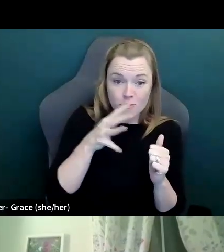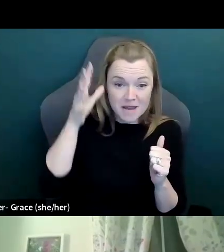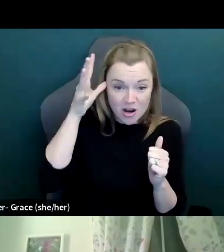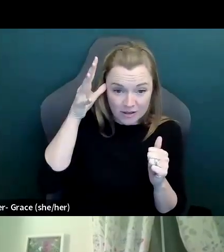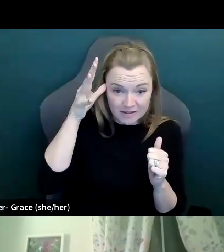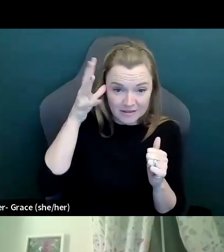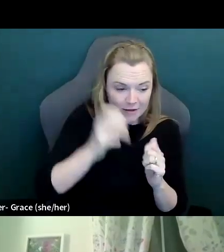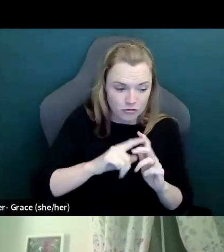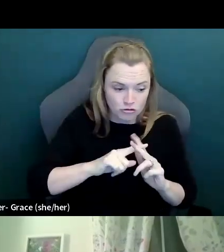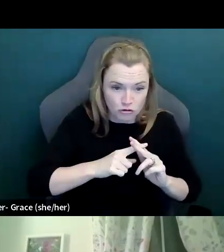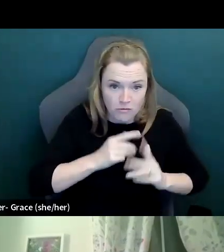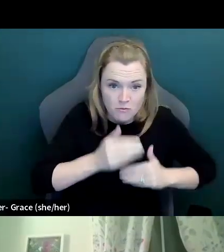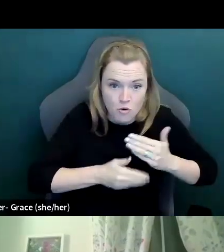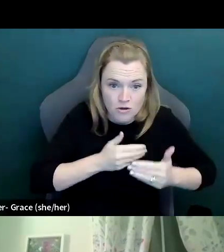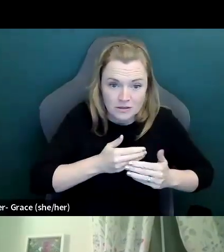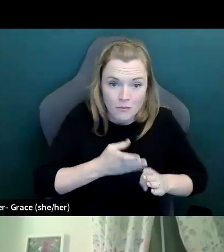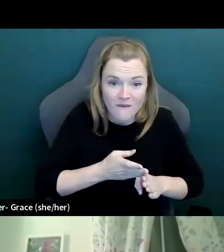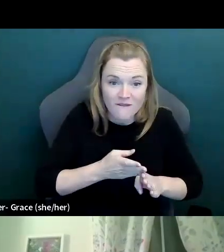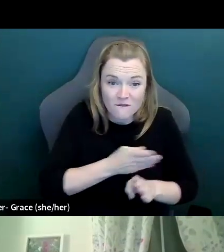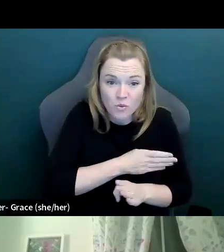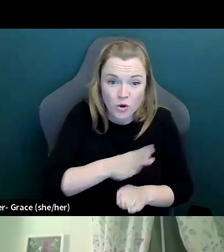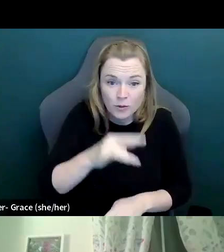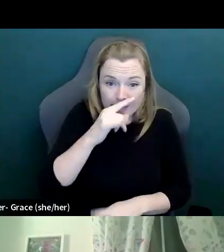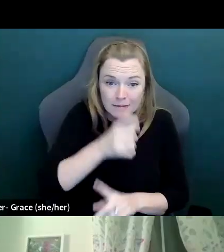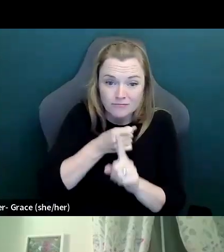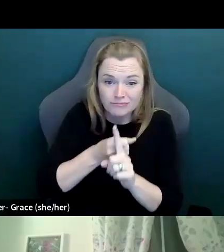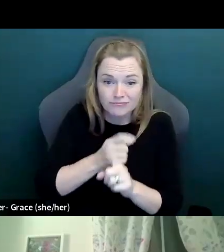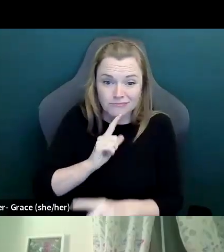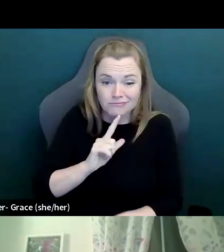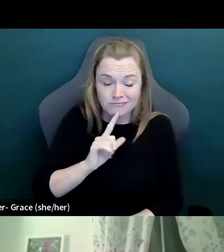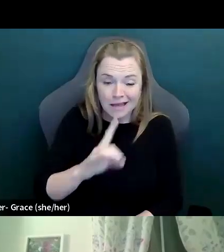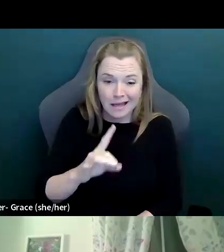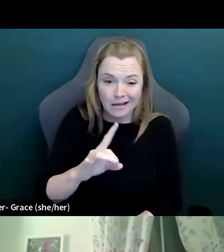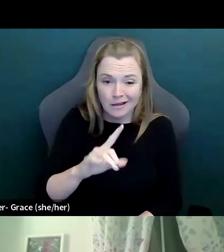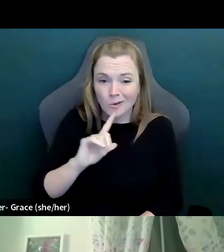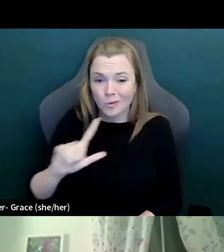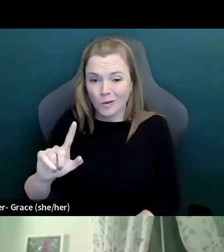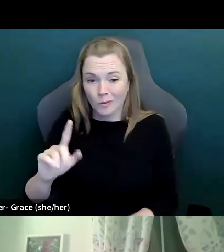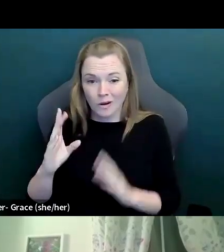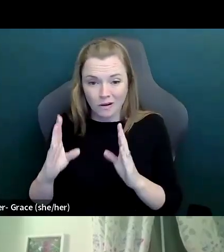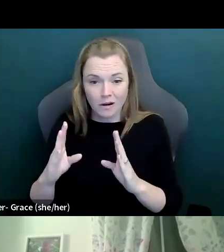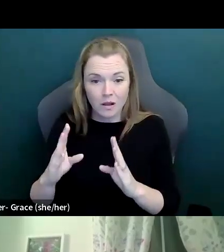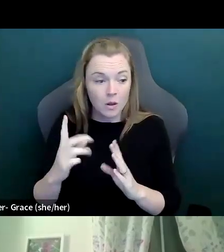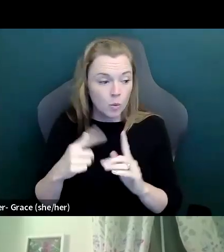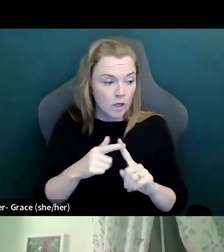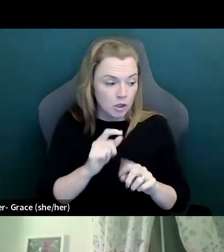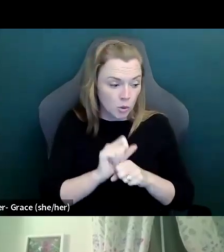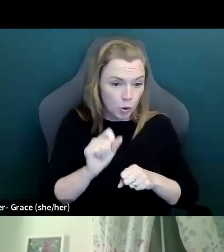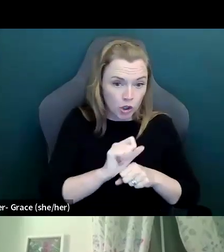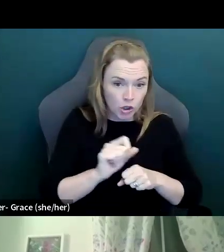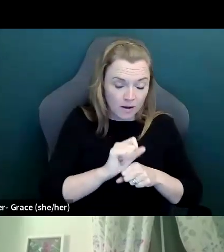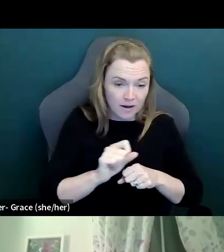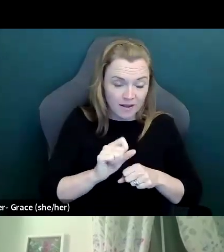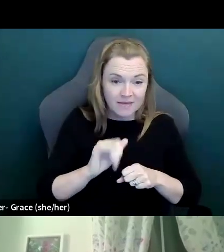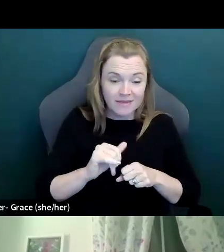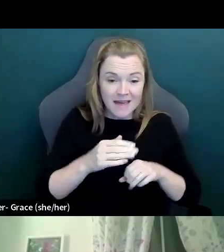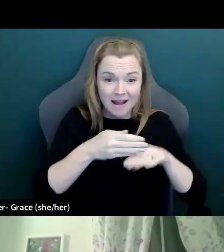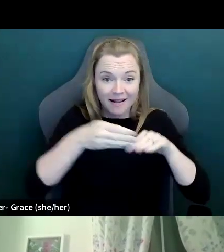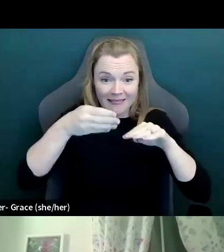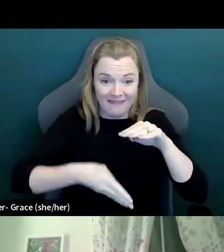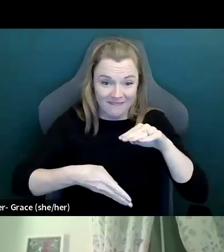leave the 21 age, 18 to 21, when you're working on that, the cliff that they talk